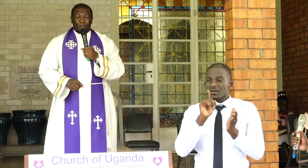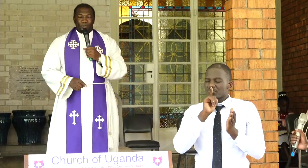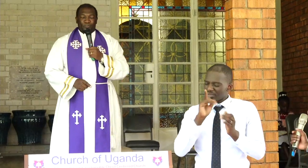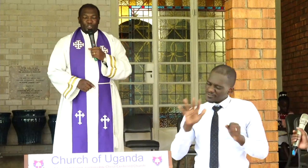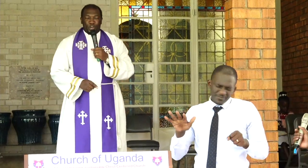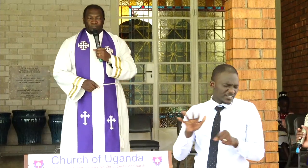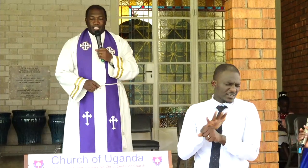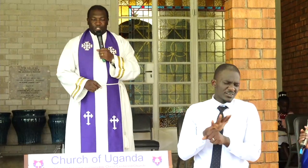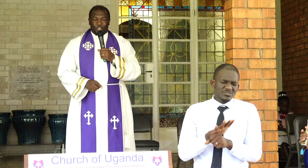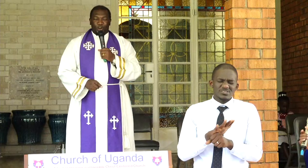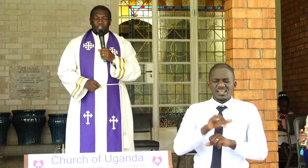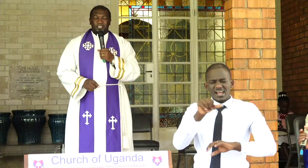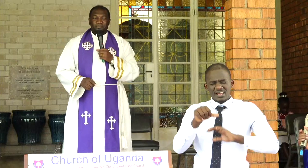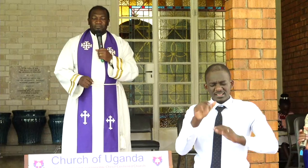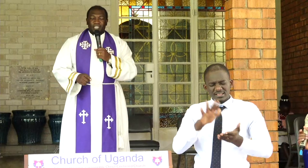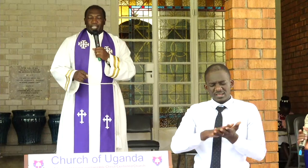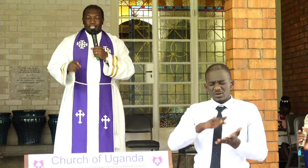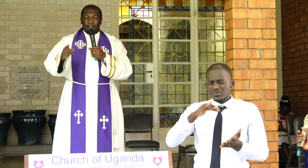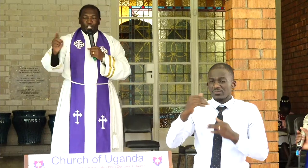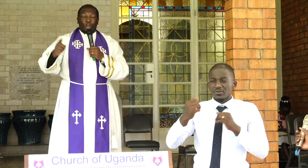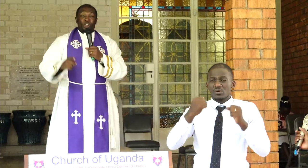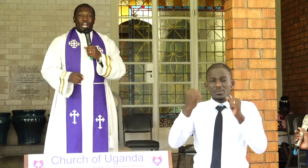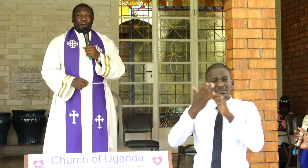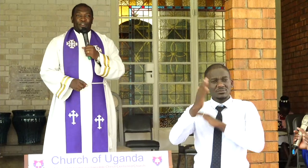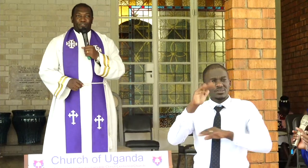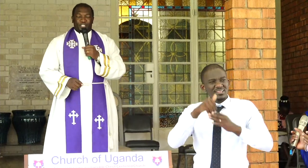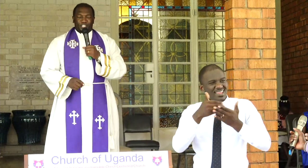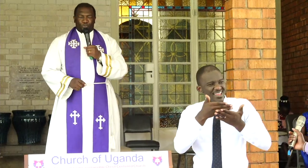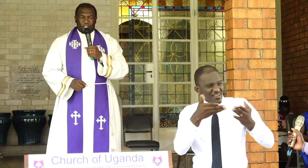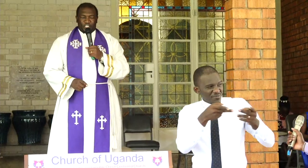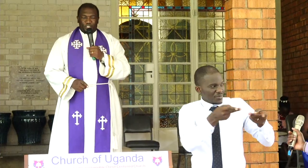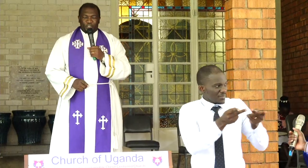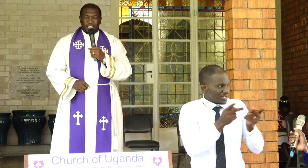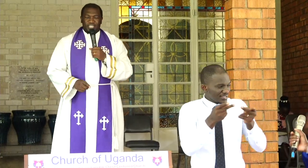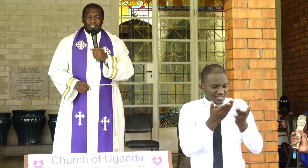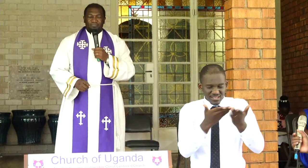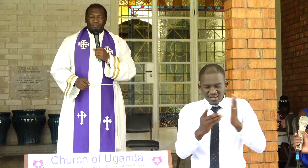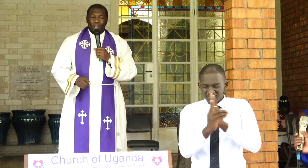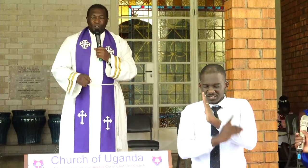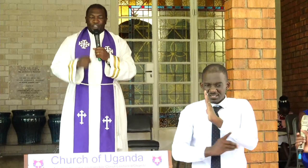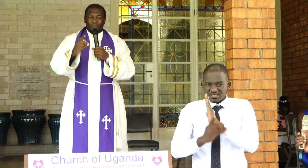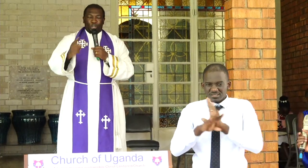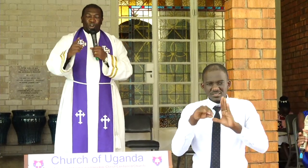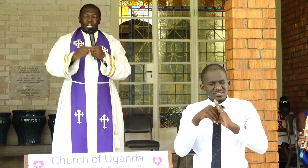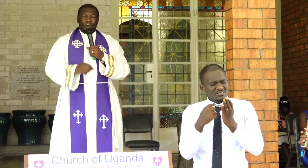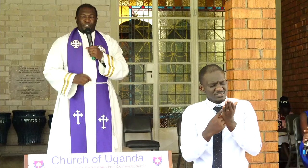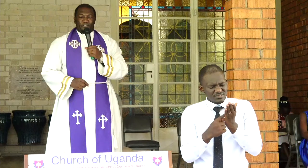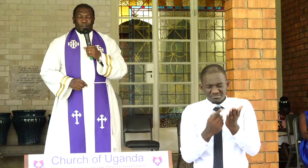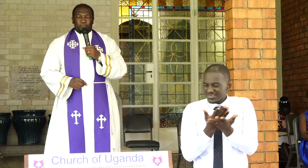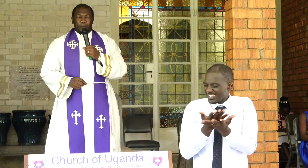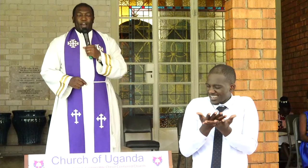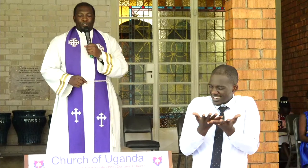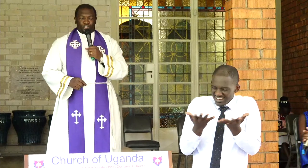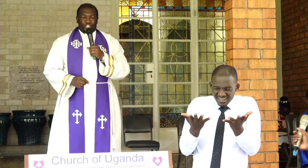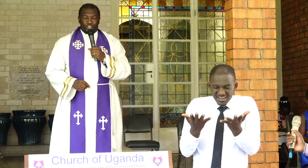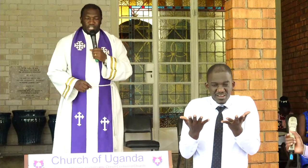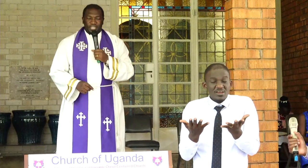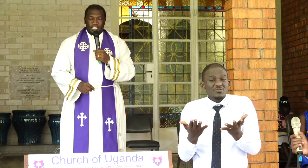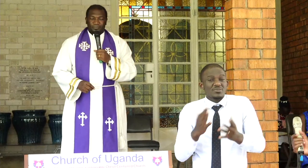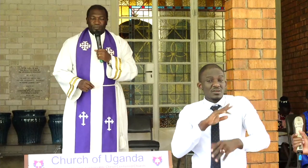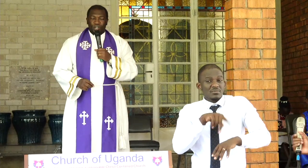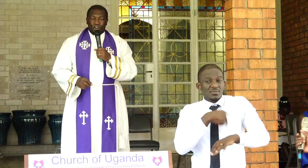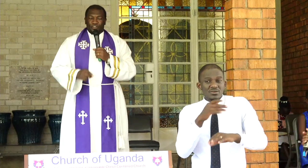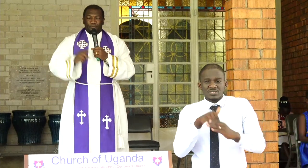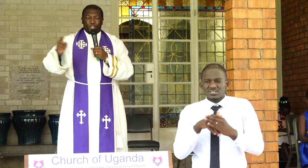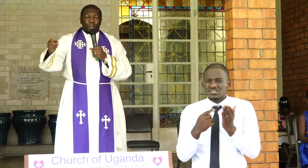the glory of the Almighty God in every corner of every district in Uganda. Of every corner of every parish in